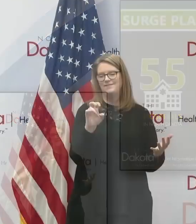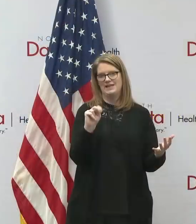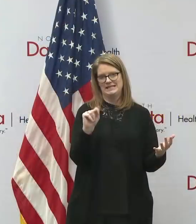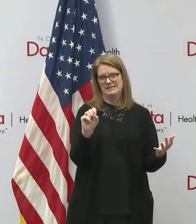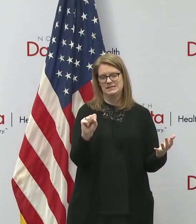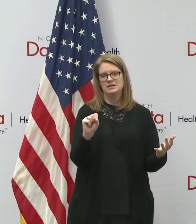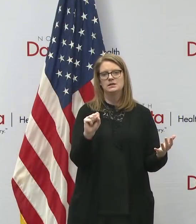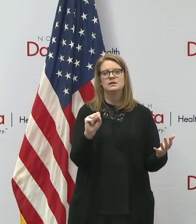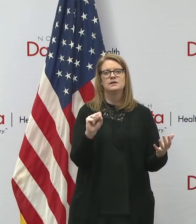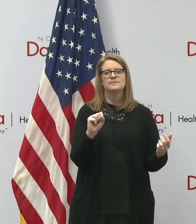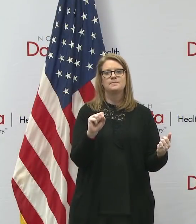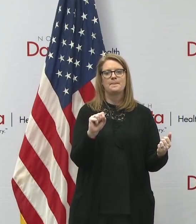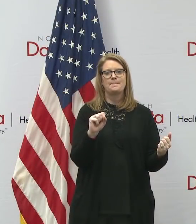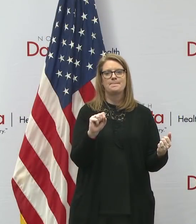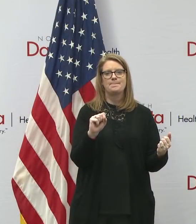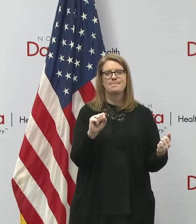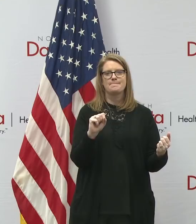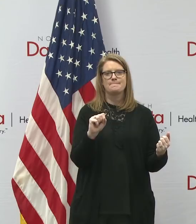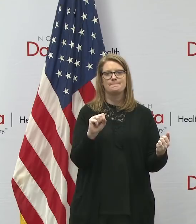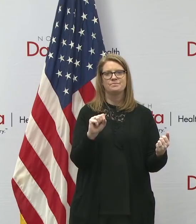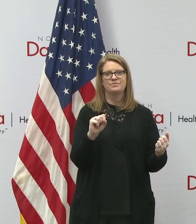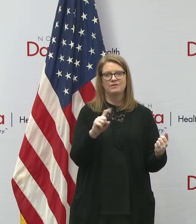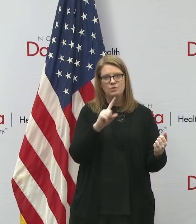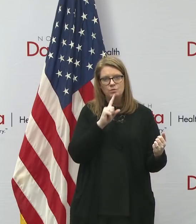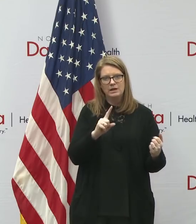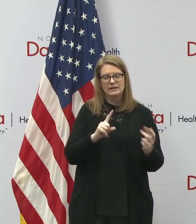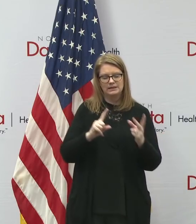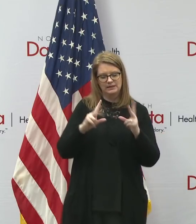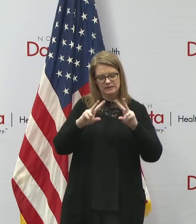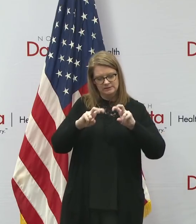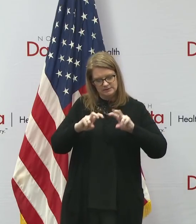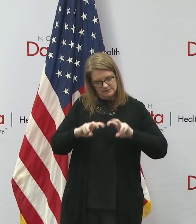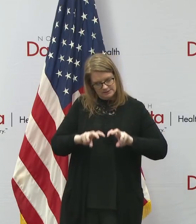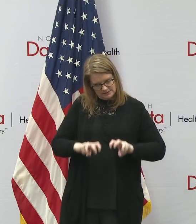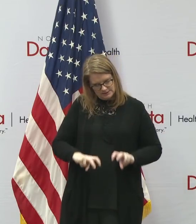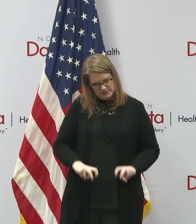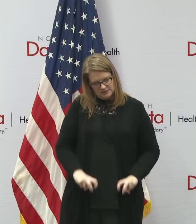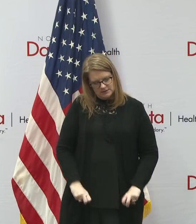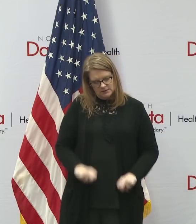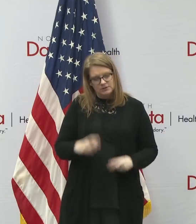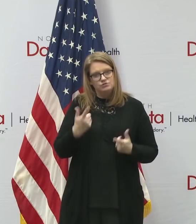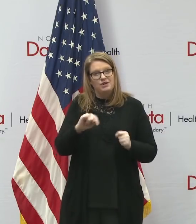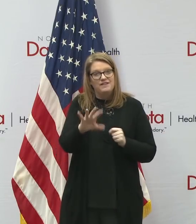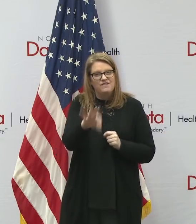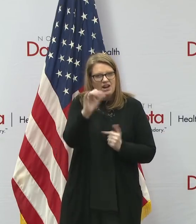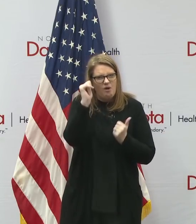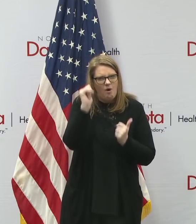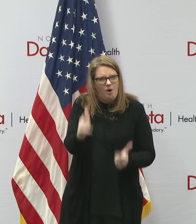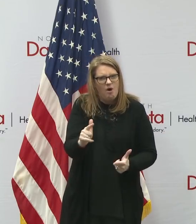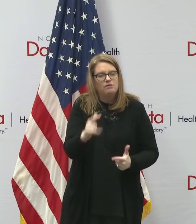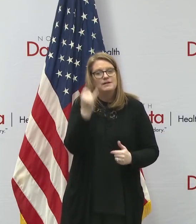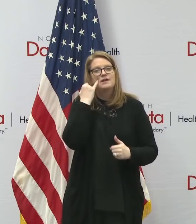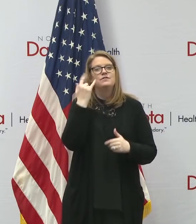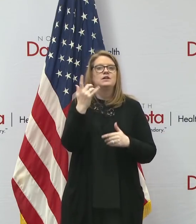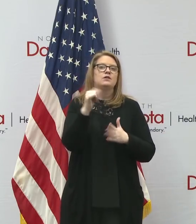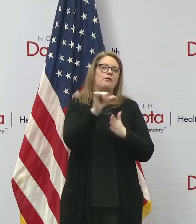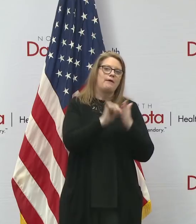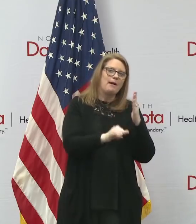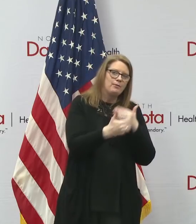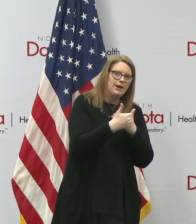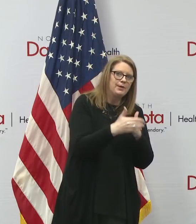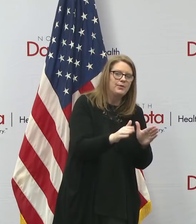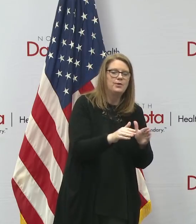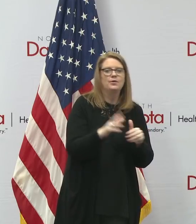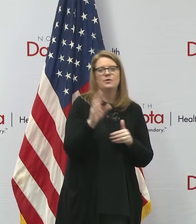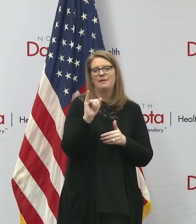As we've drilled down even deeper on where all the ventilators are, whether they're in an operating room,